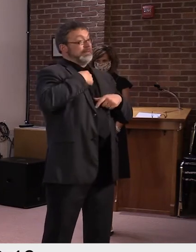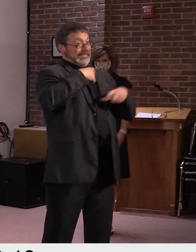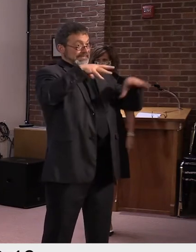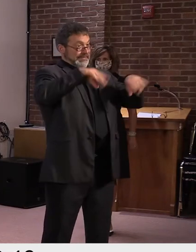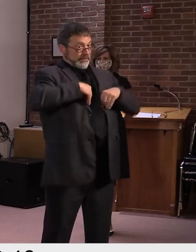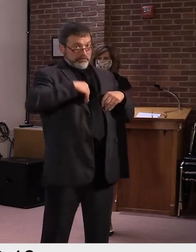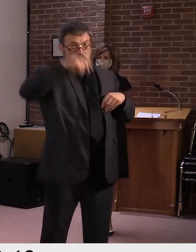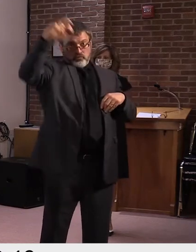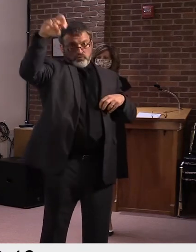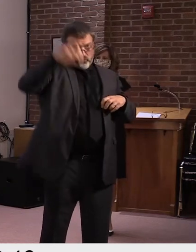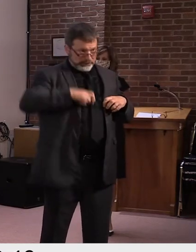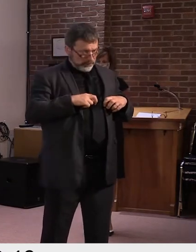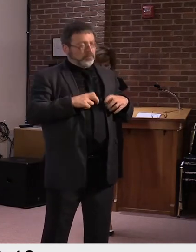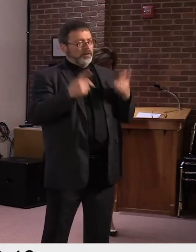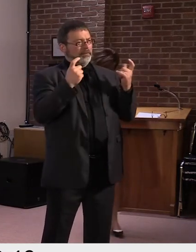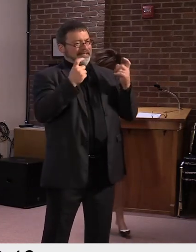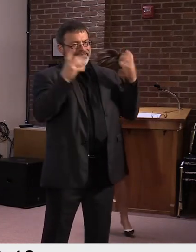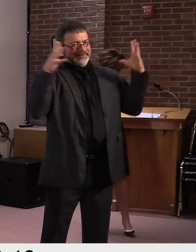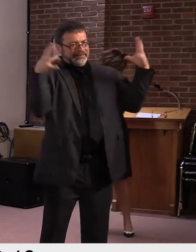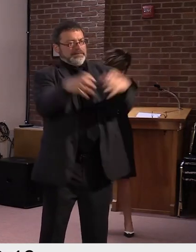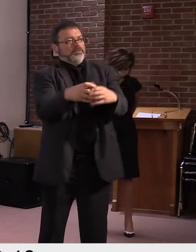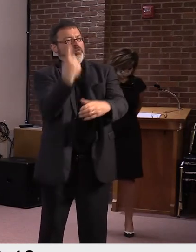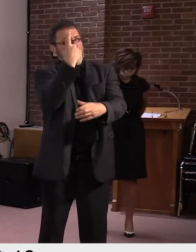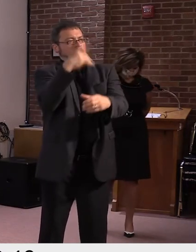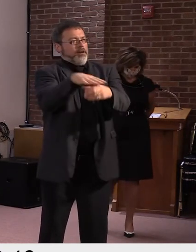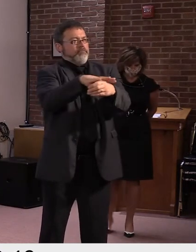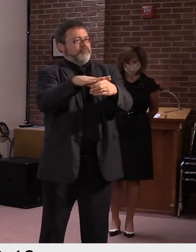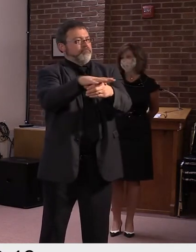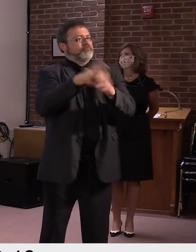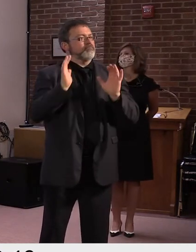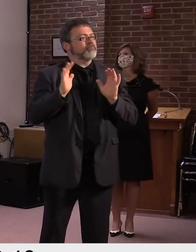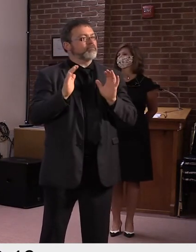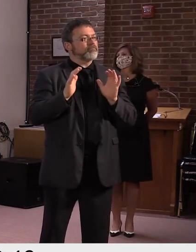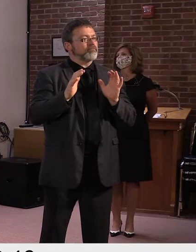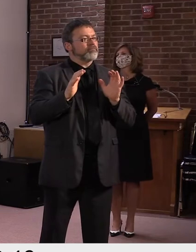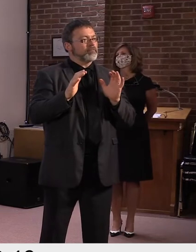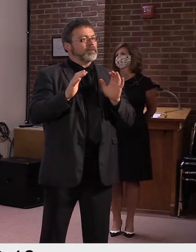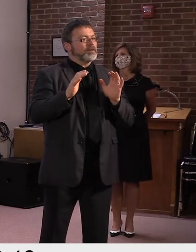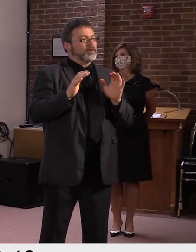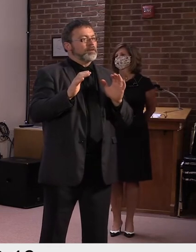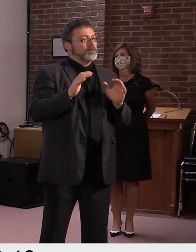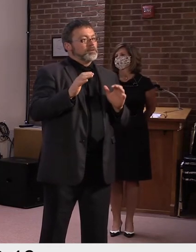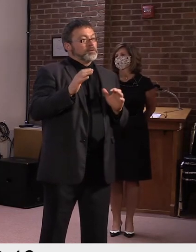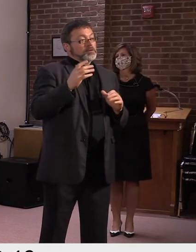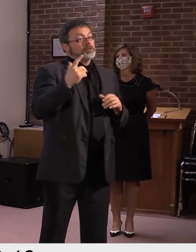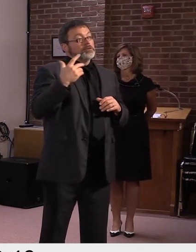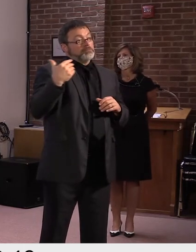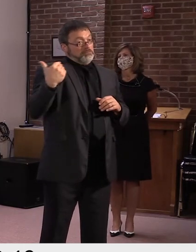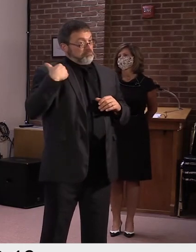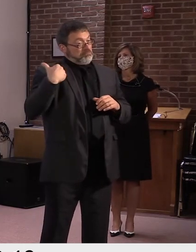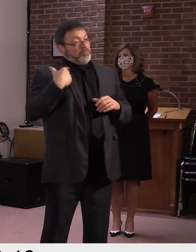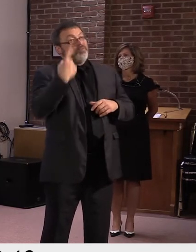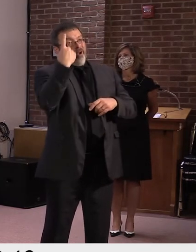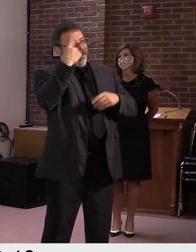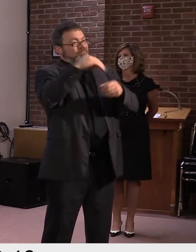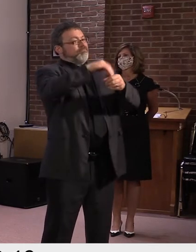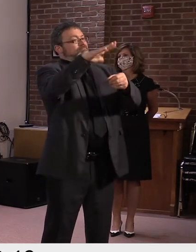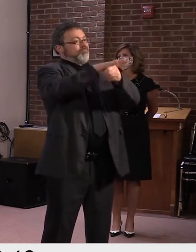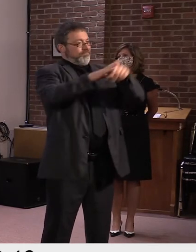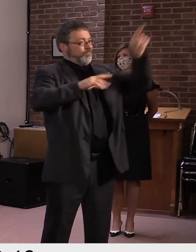it's not reintroduced into the correctional environment. So we are looking